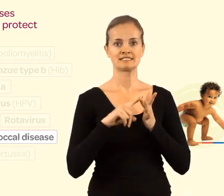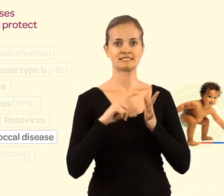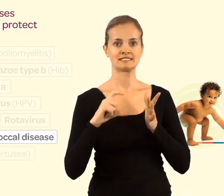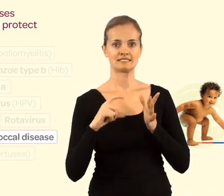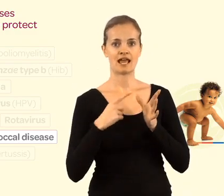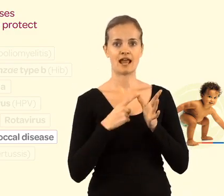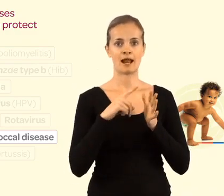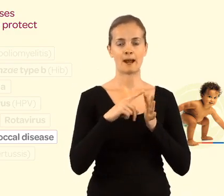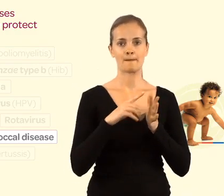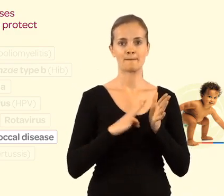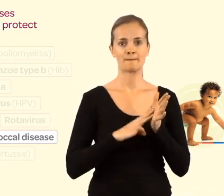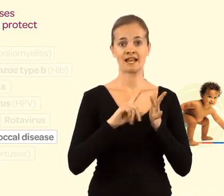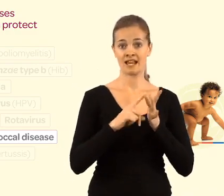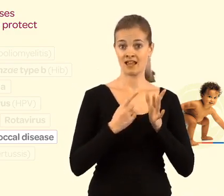cause sinus and ear infections.